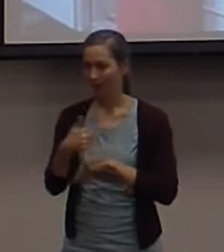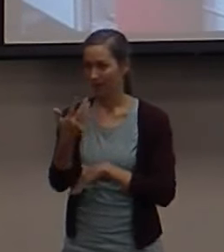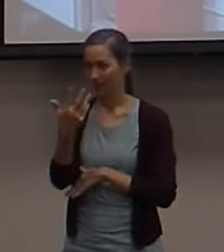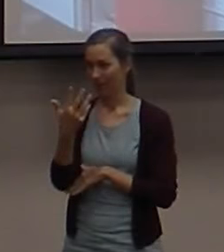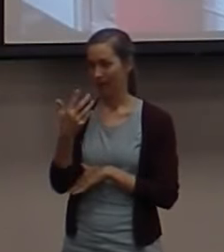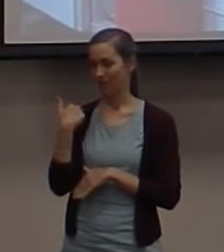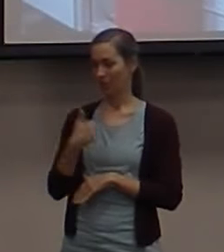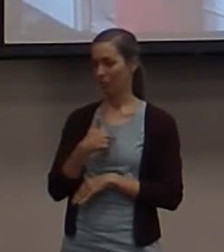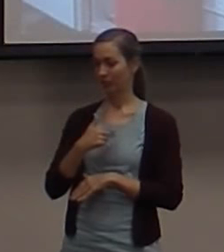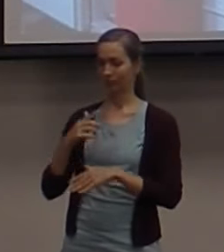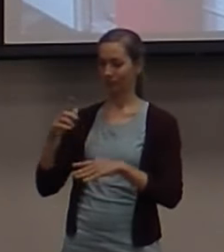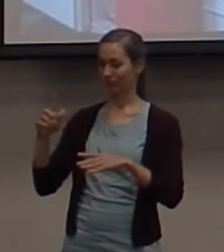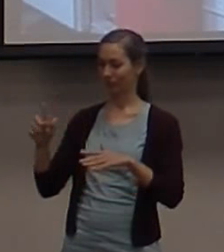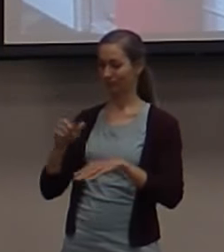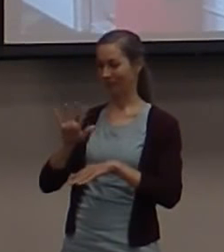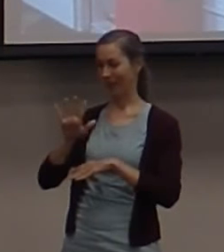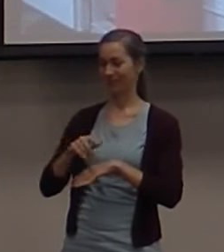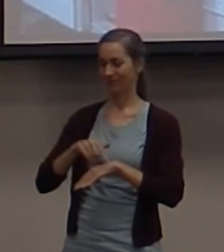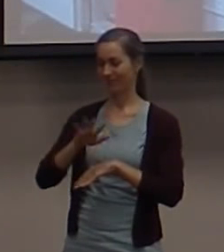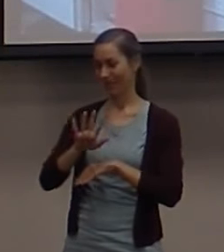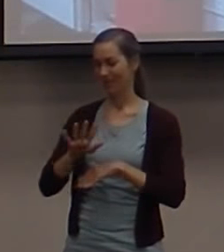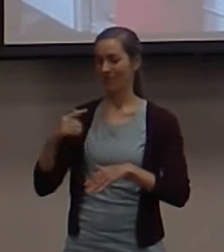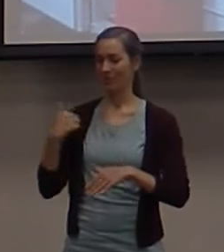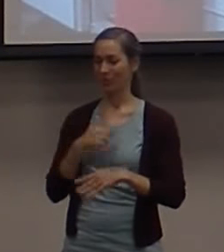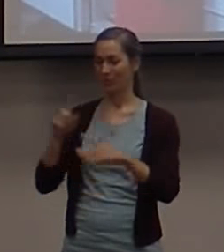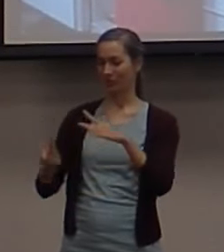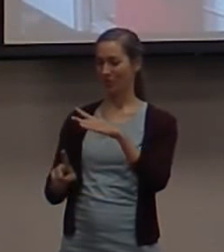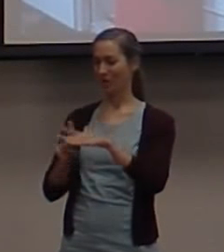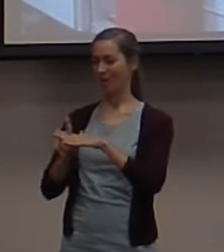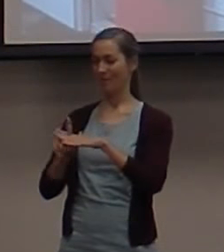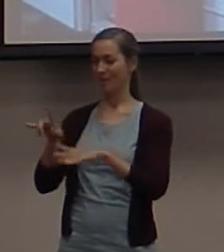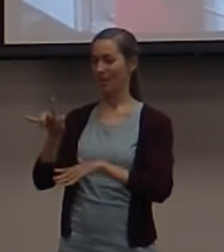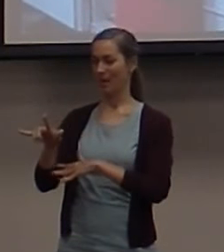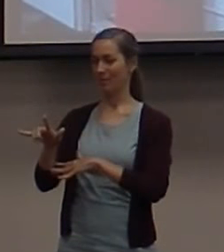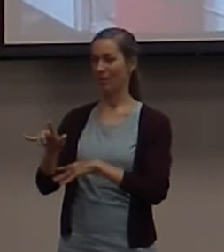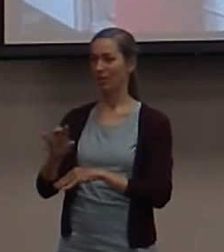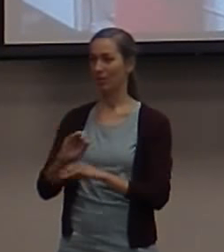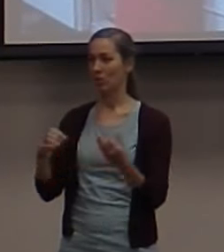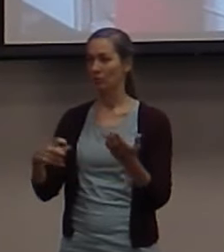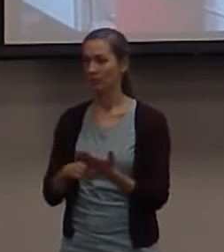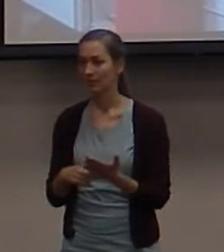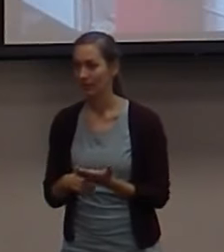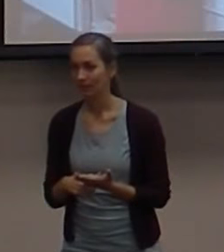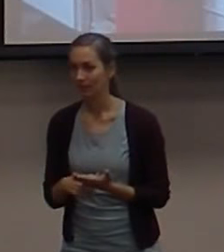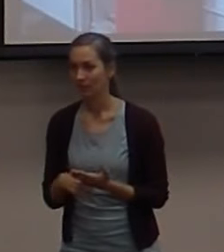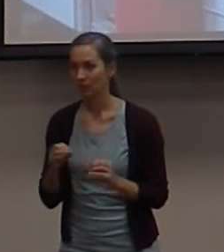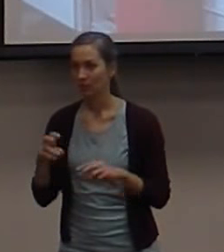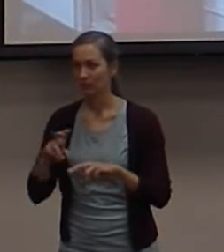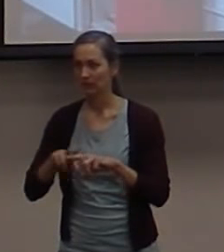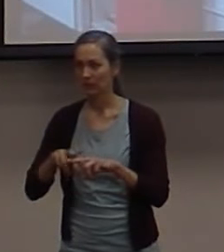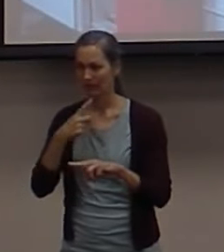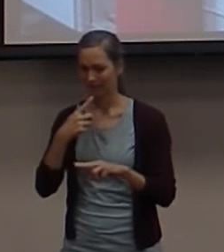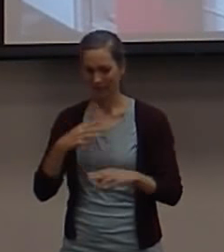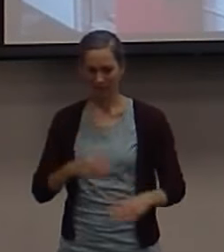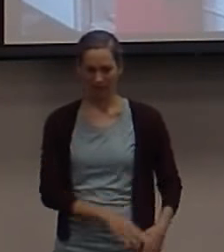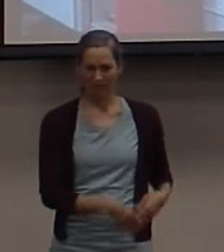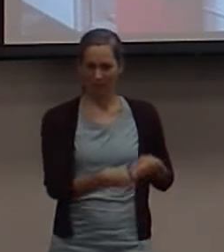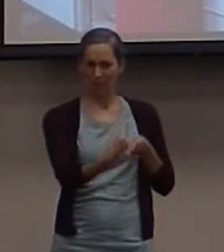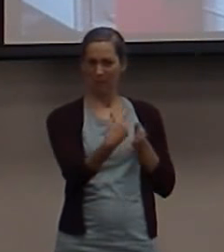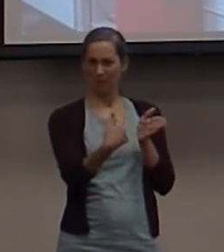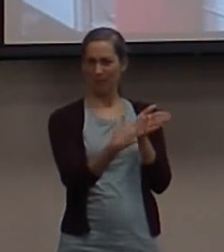we showed up at the Lubbock airport ready to fly, and no tickets, no seats. I said, but just a minute, I've got my paper. It's